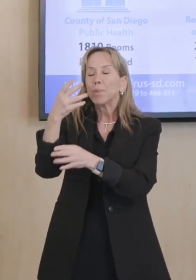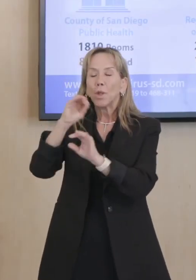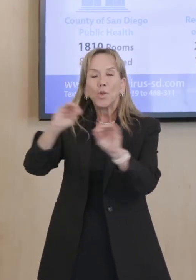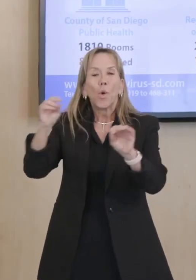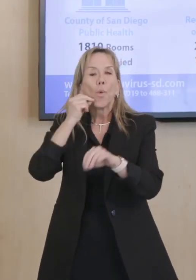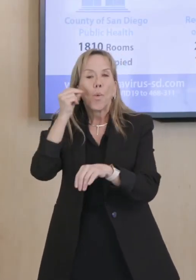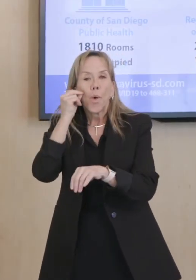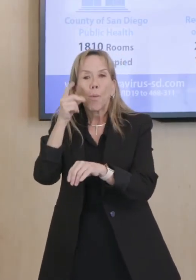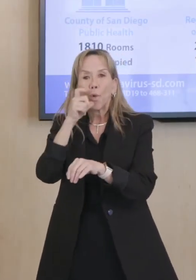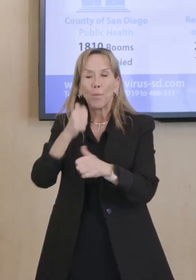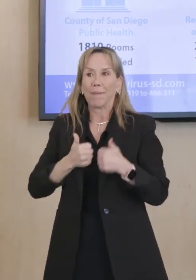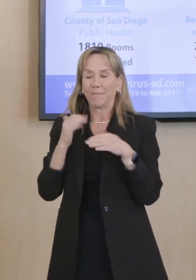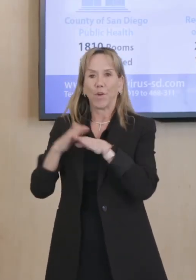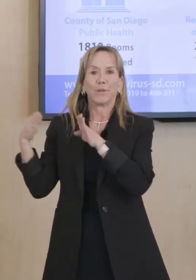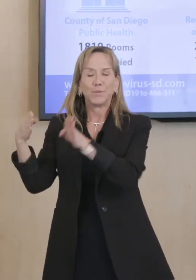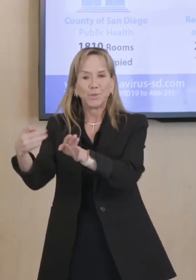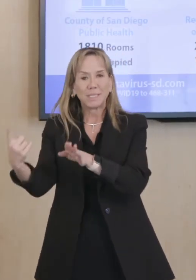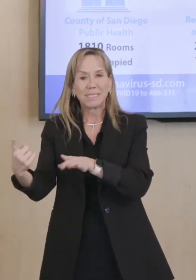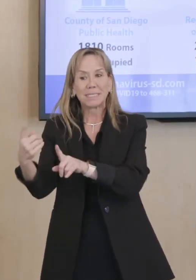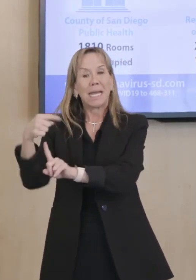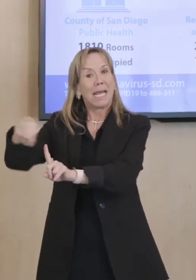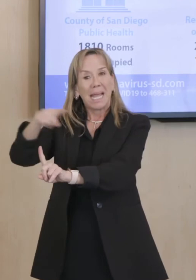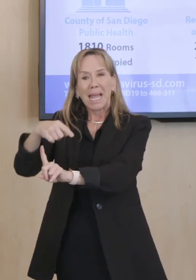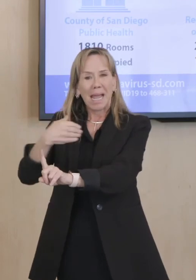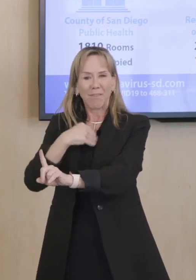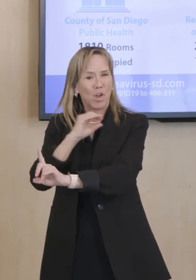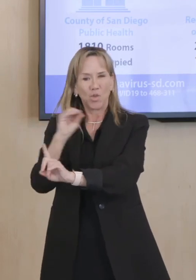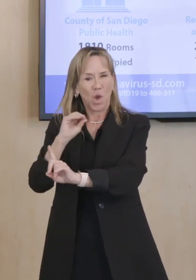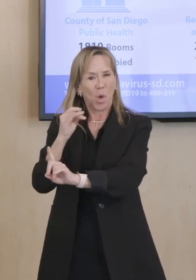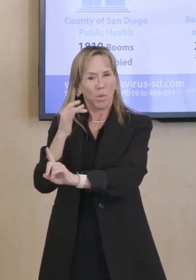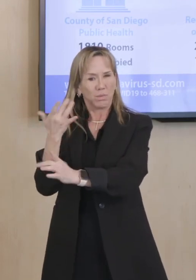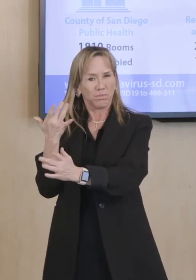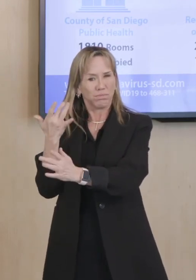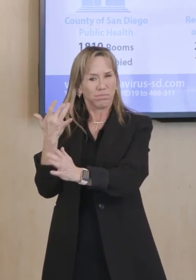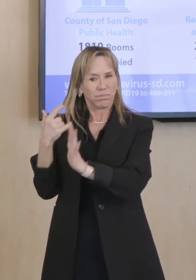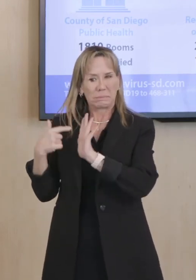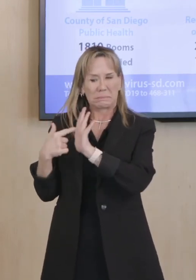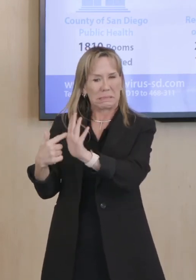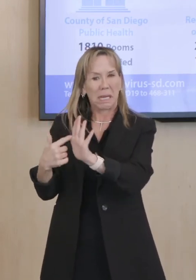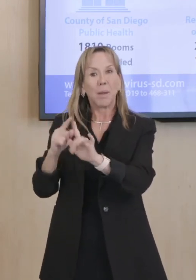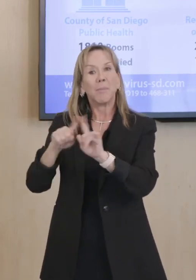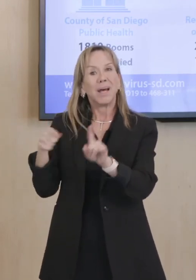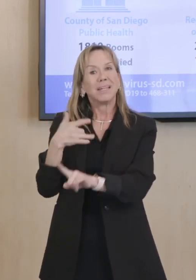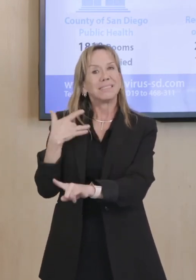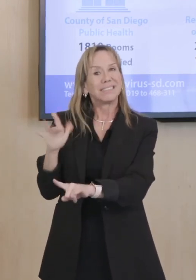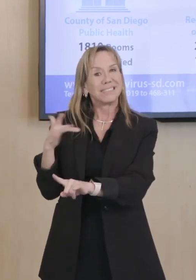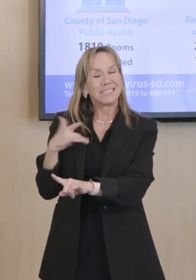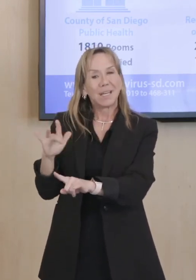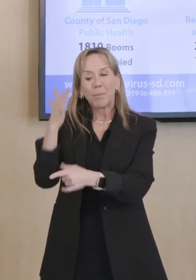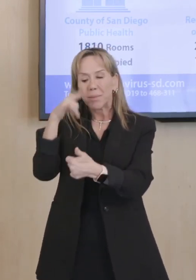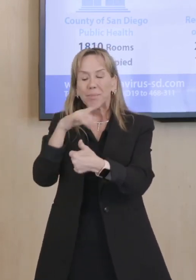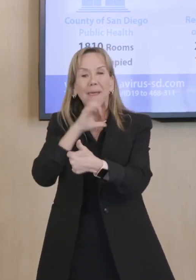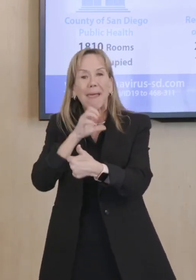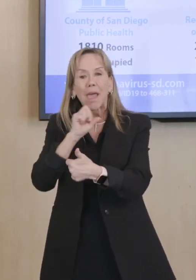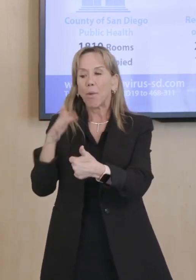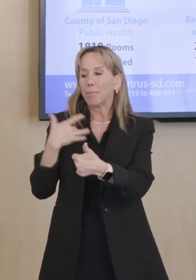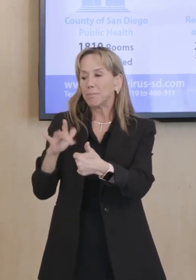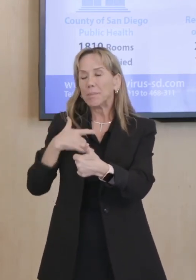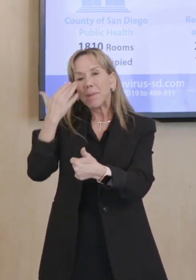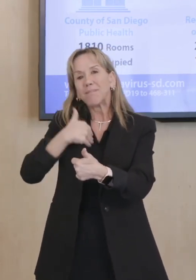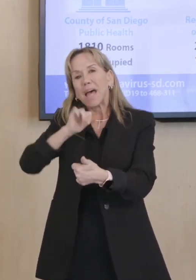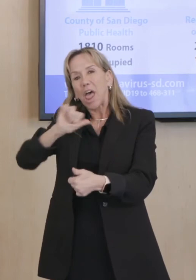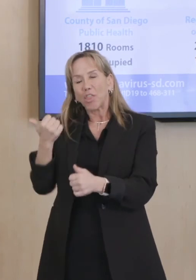are homeless who have no symptoms, but they are vulnerable. They are vulnerable because of their age or their underlying health